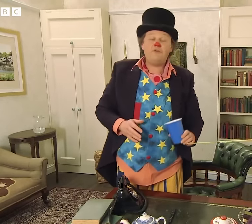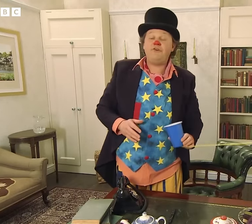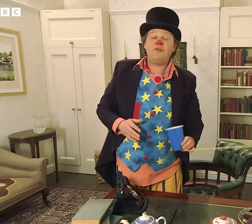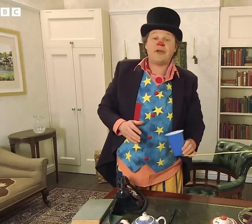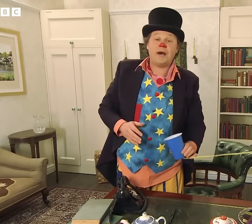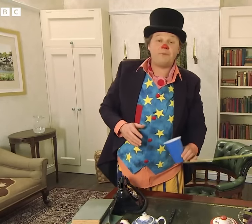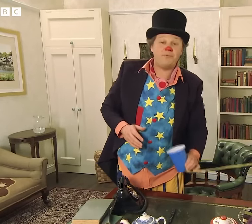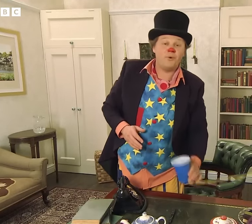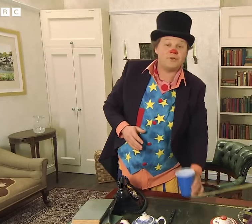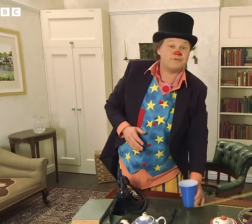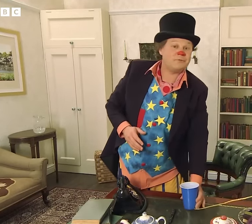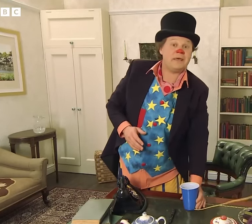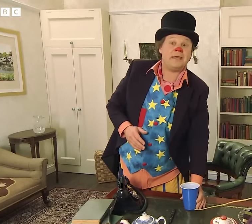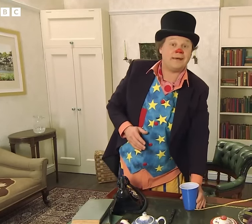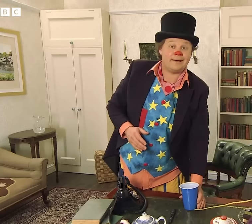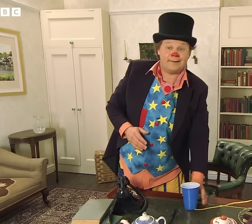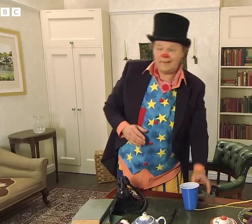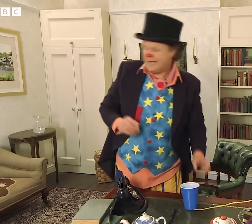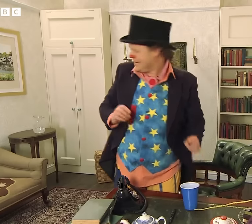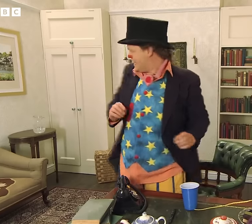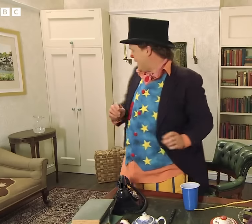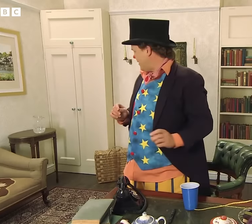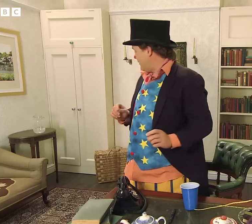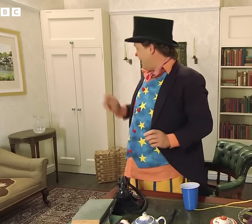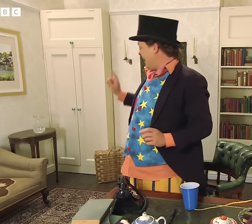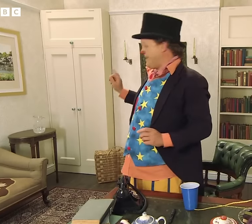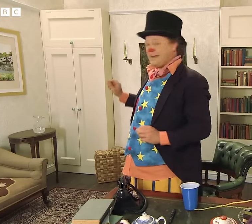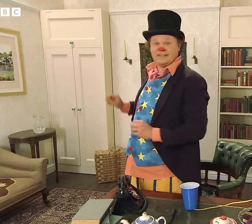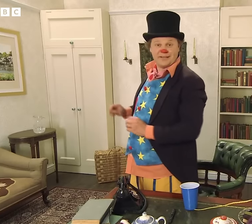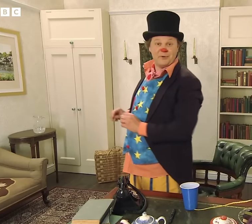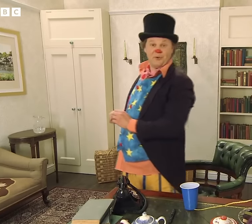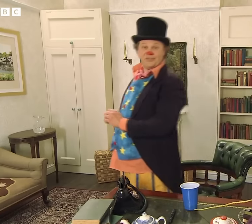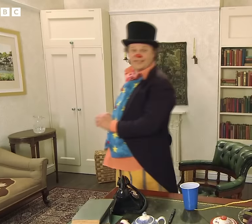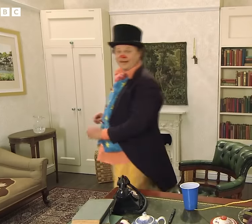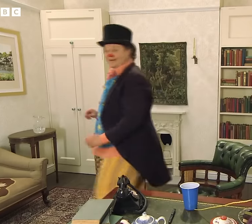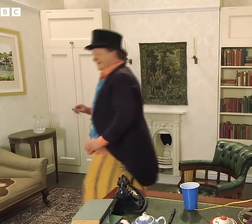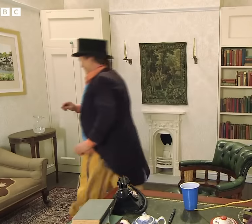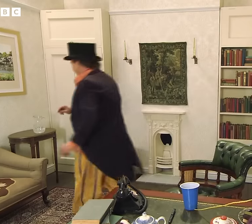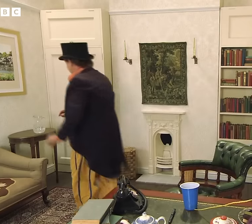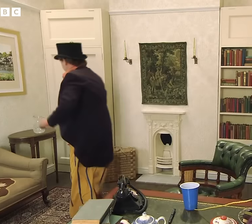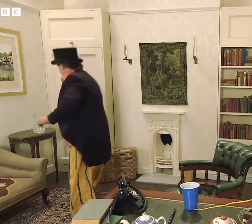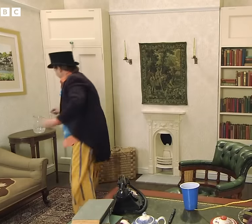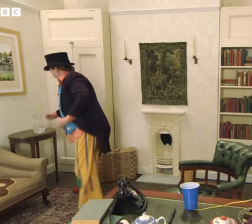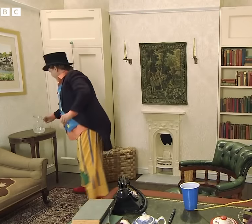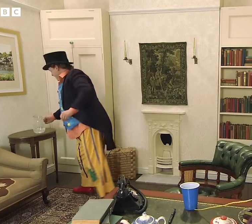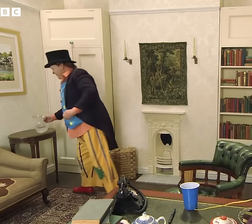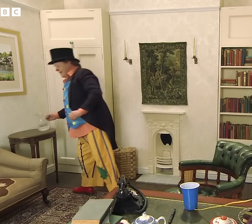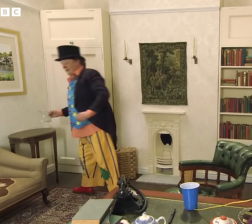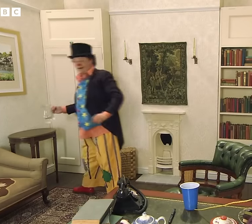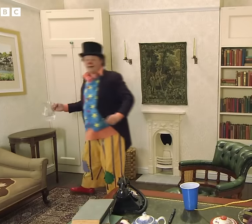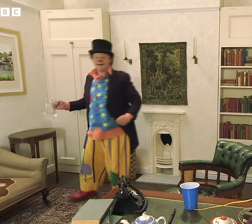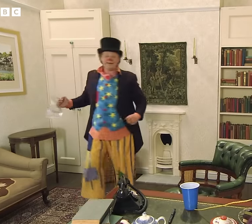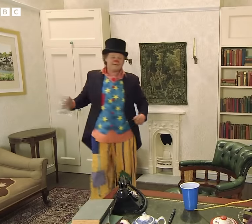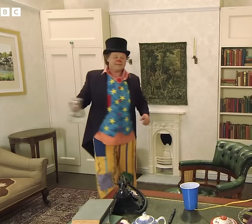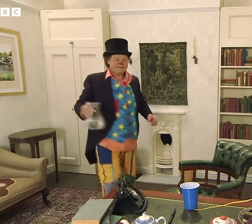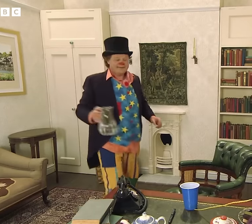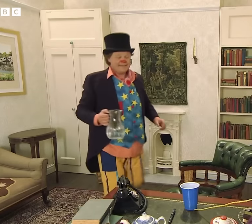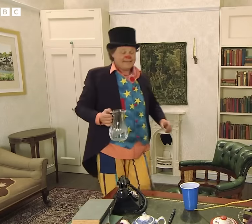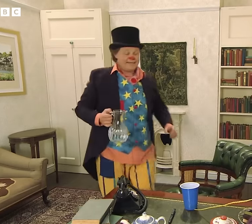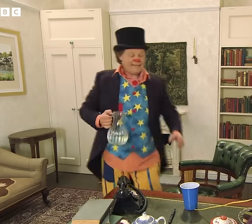fill the cup with water from here. Now, ah yes, water jug. There we are.